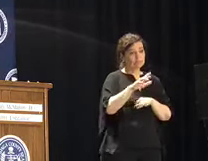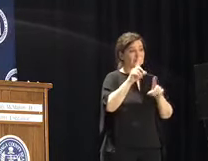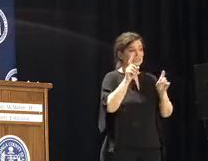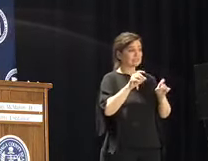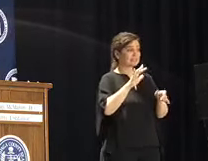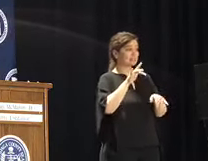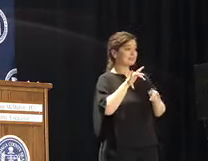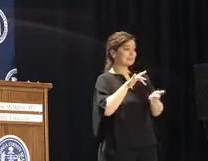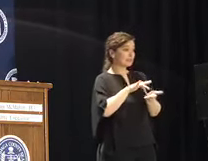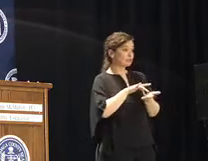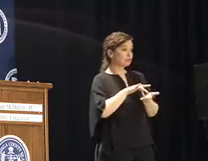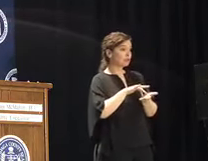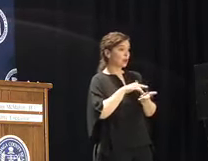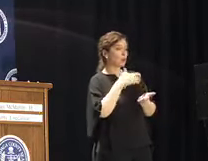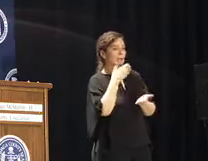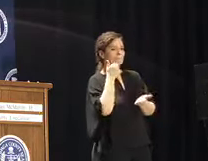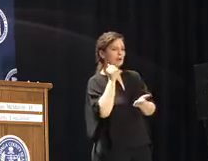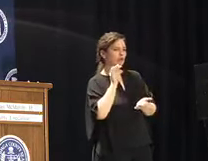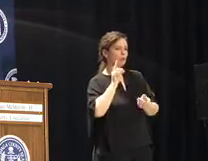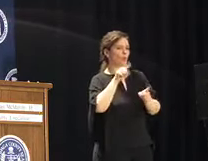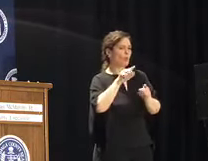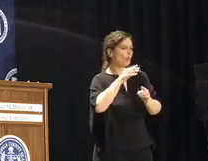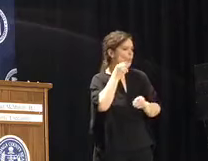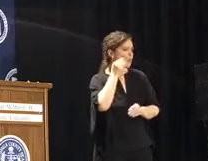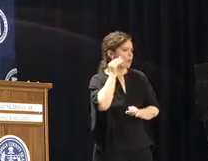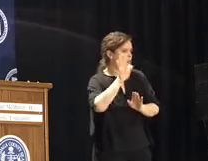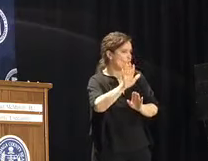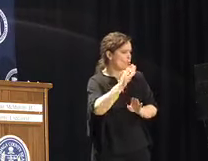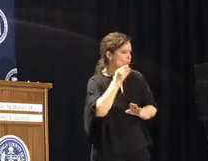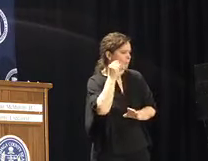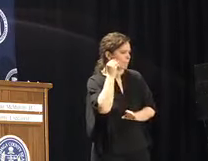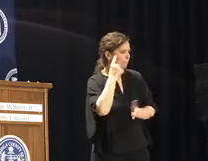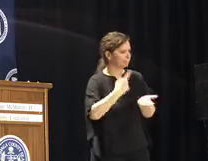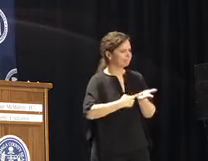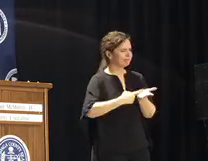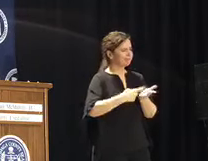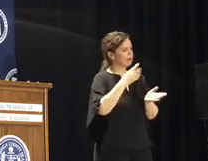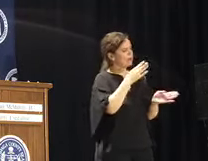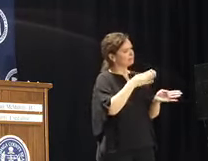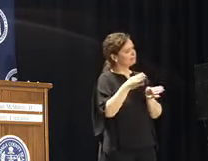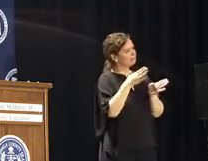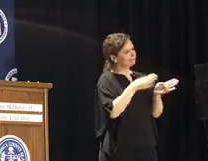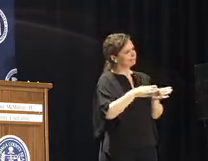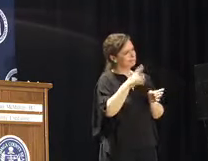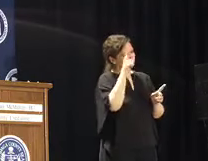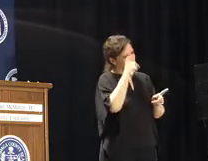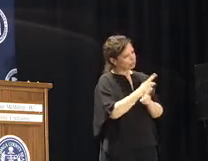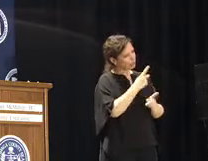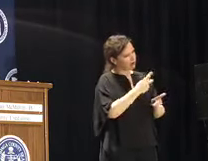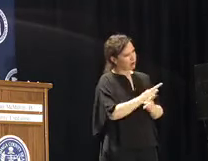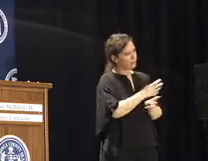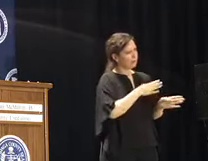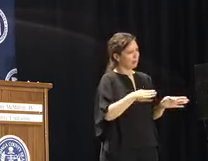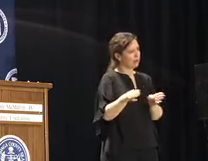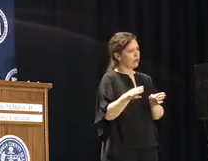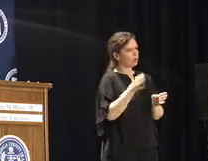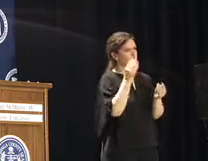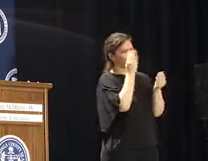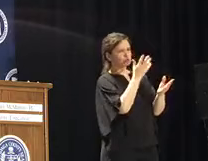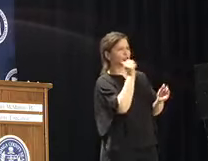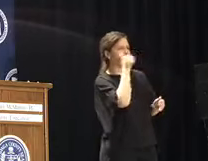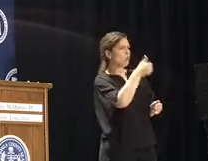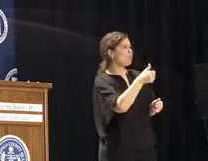we're looking at as a possibility. Hopefully we'll be able to talk about that in more detail soon. And do I understand right, to be released